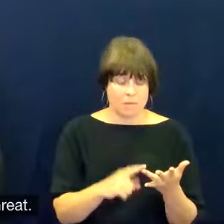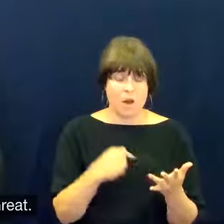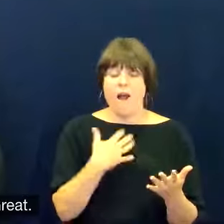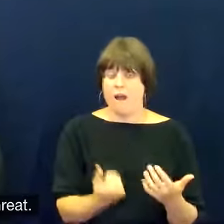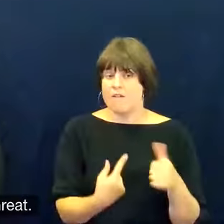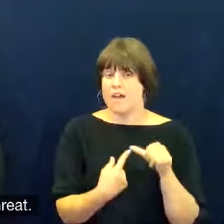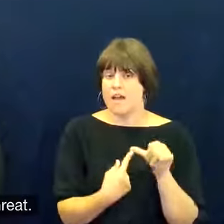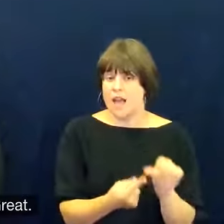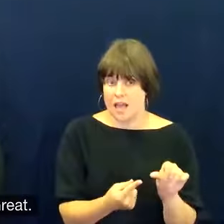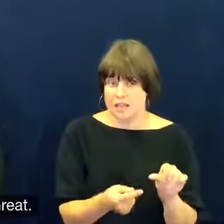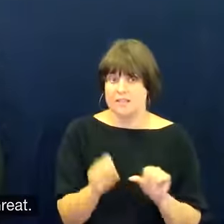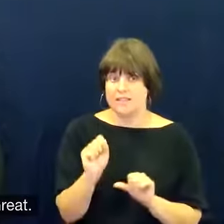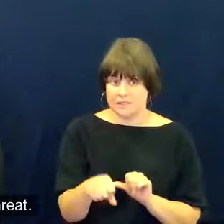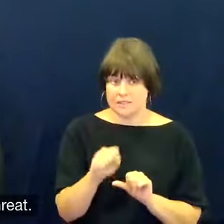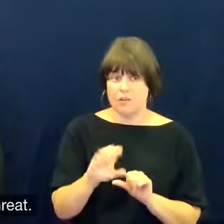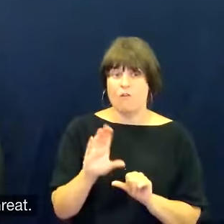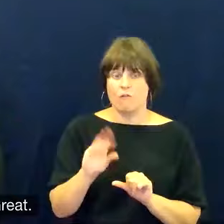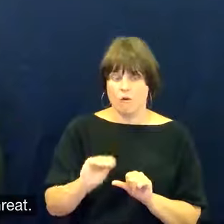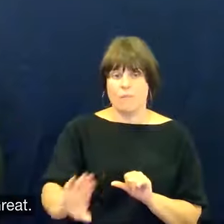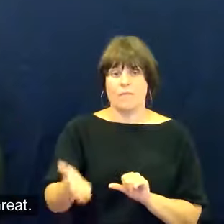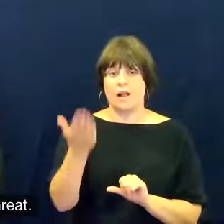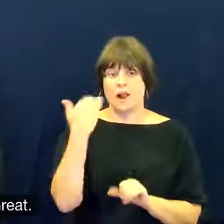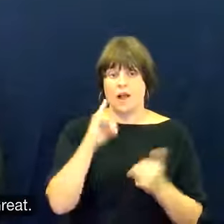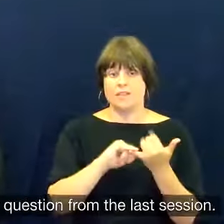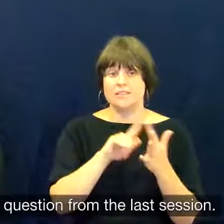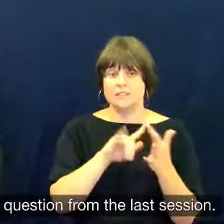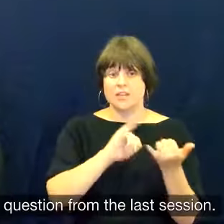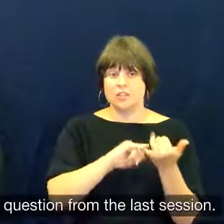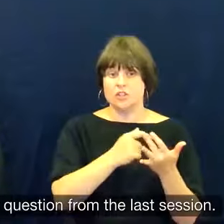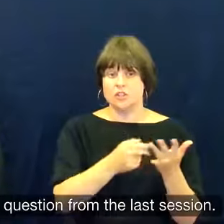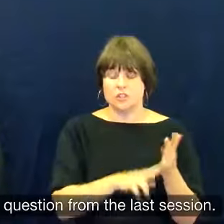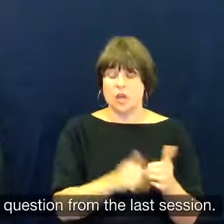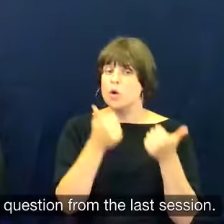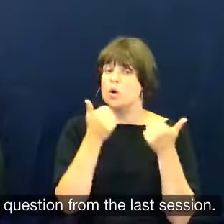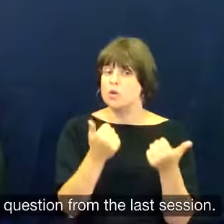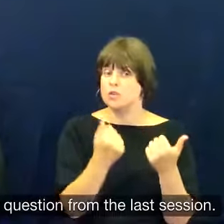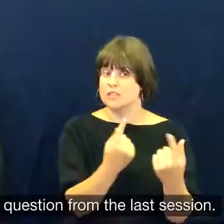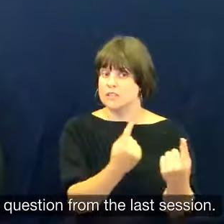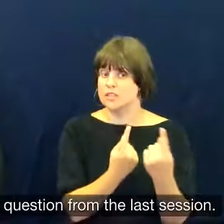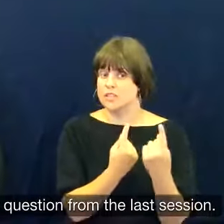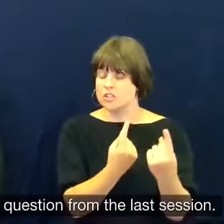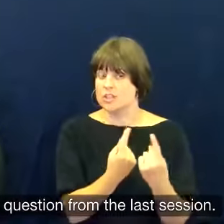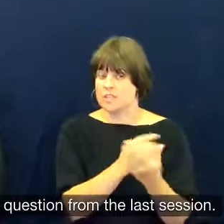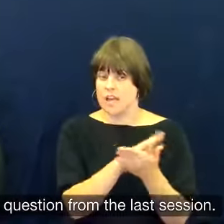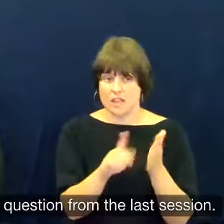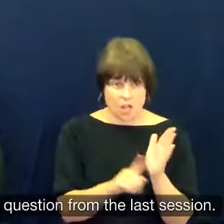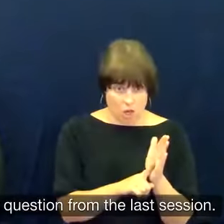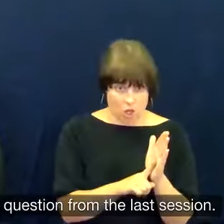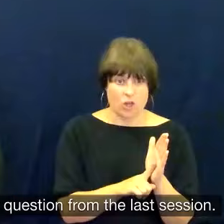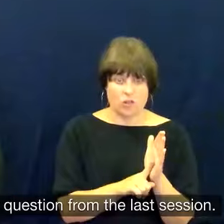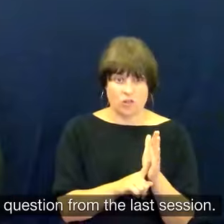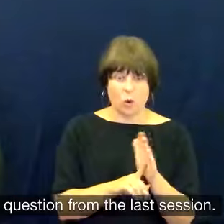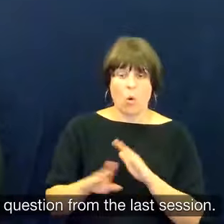an answer to your question from the last session. So that was a really good suggestion you made, Heather, to put all of